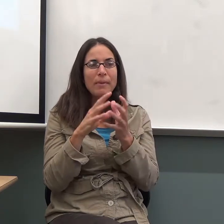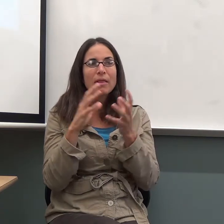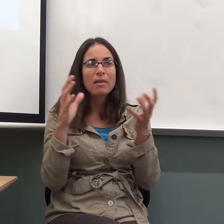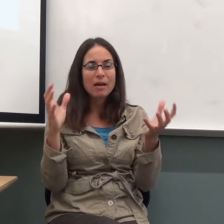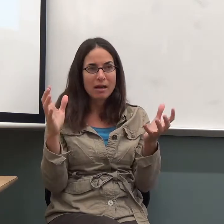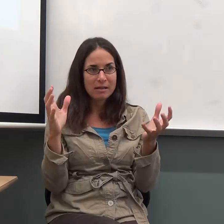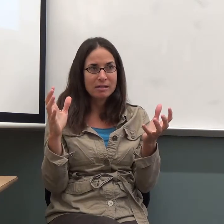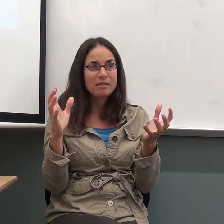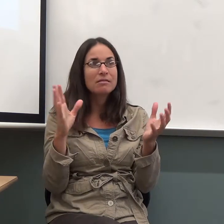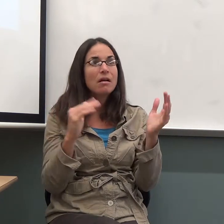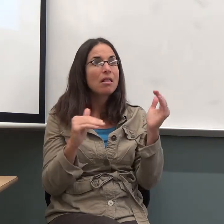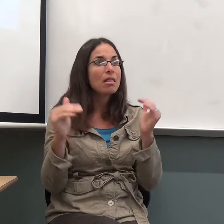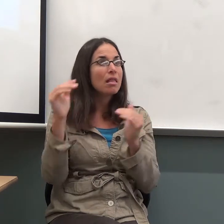is a lot of candy.